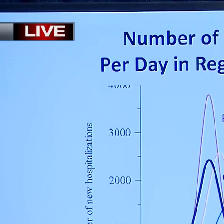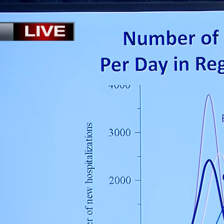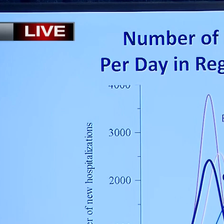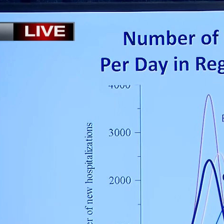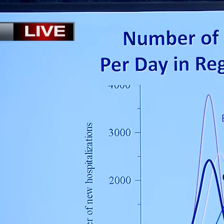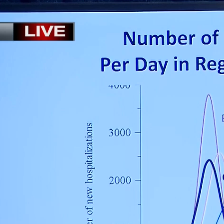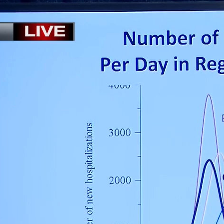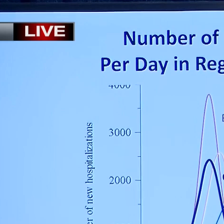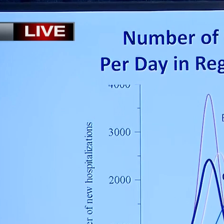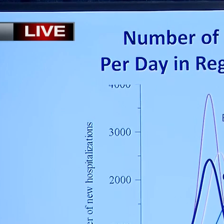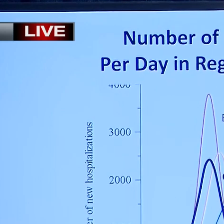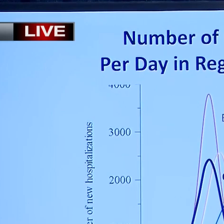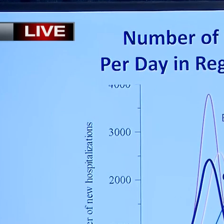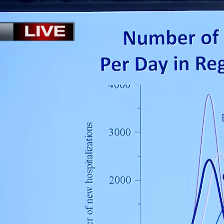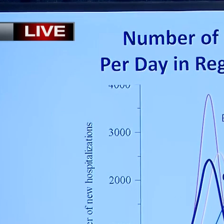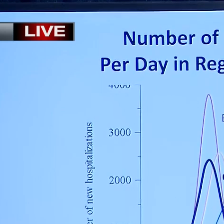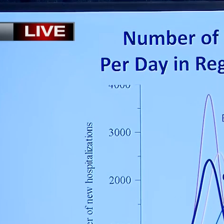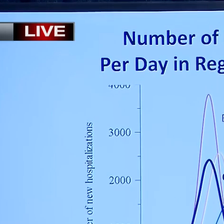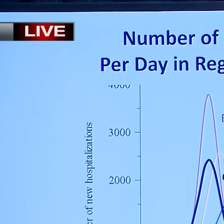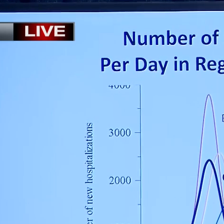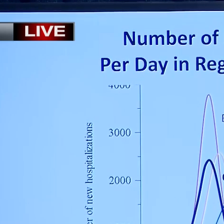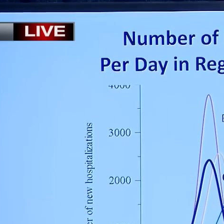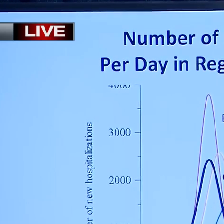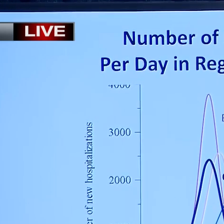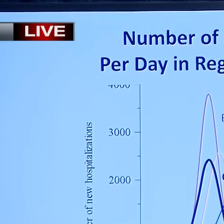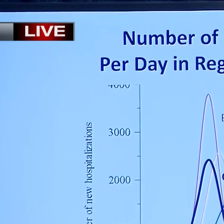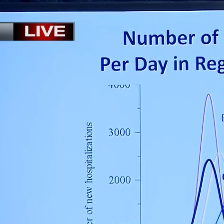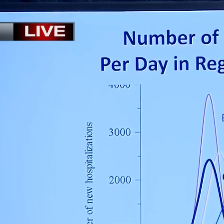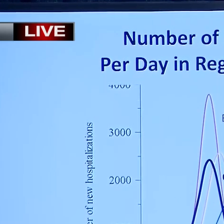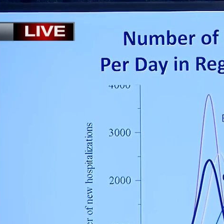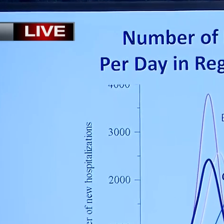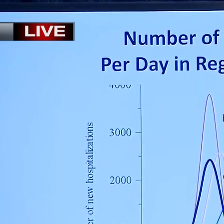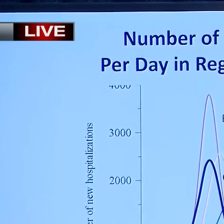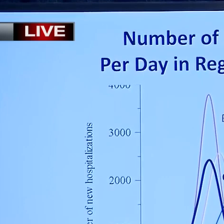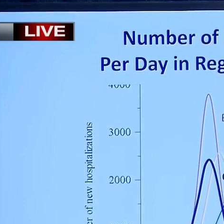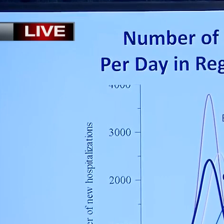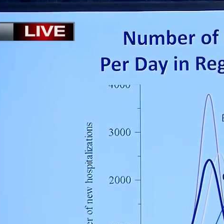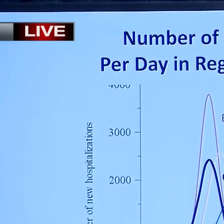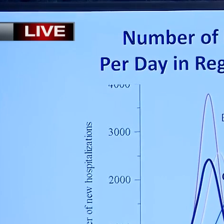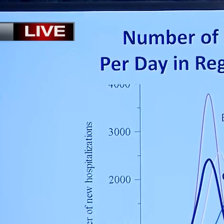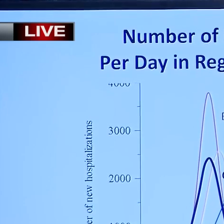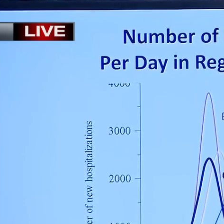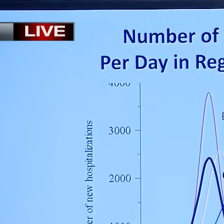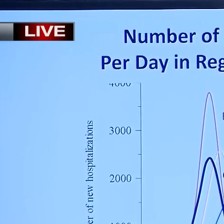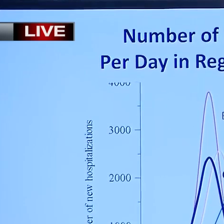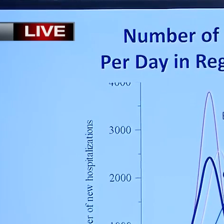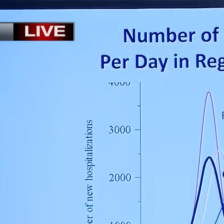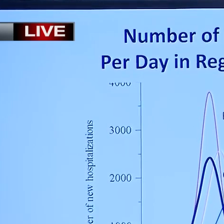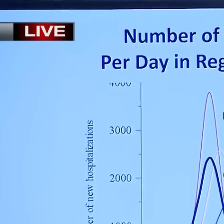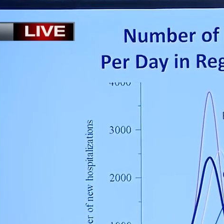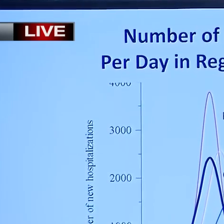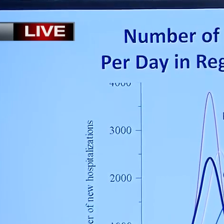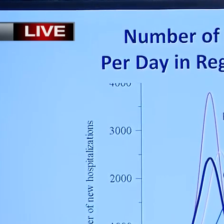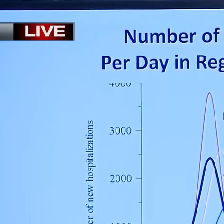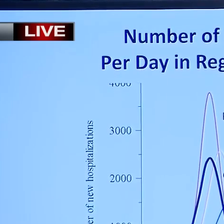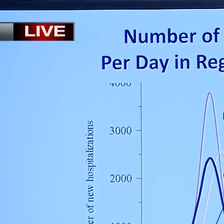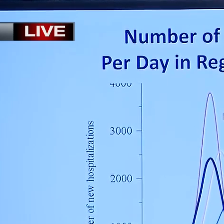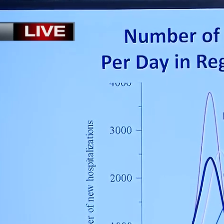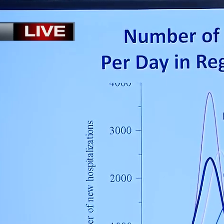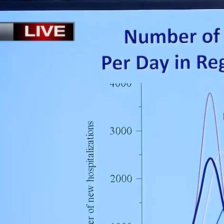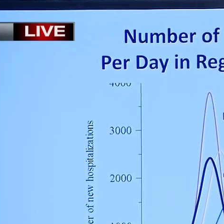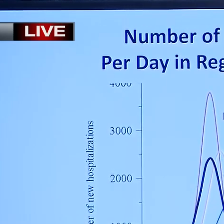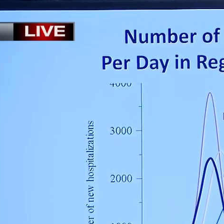be COVID-19 positive, but they're not going to be symptomatic, and they're not going to go get a test, although they can continue